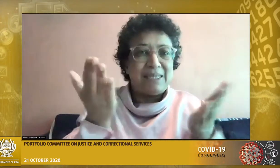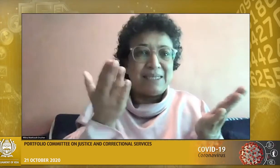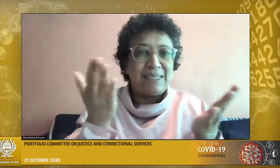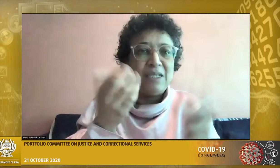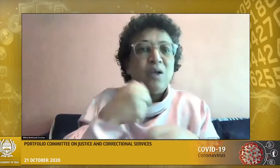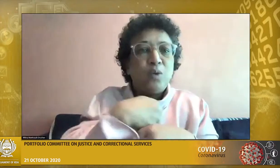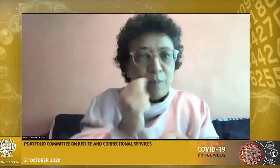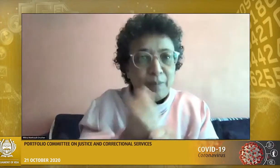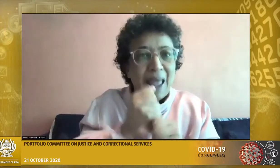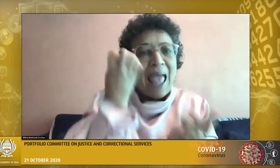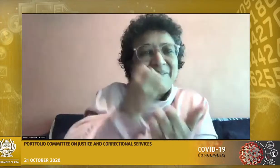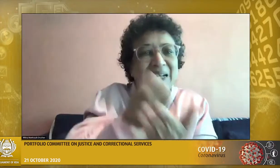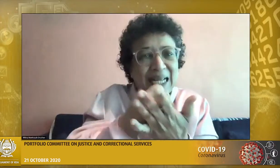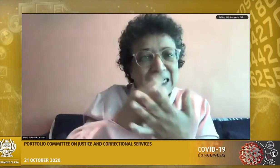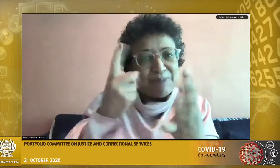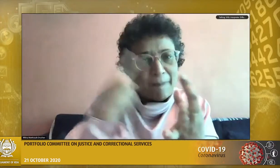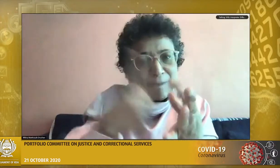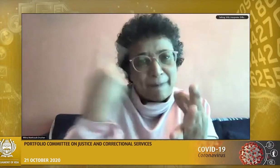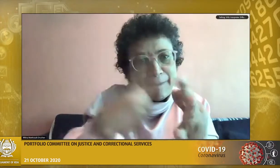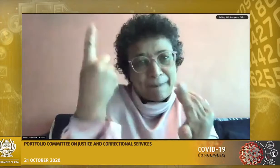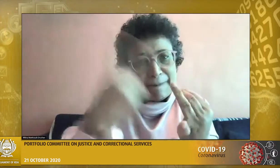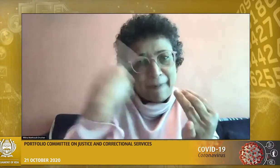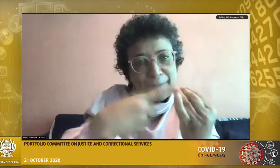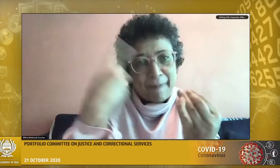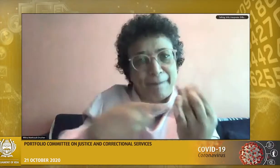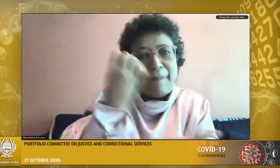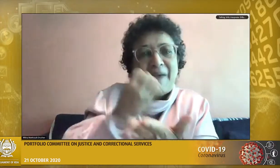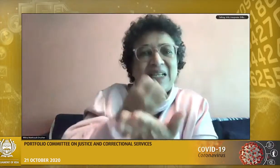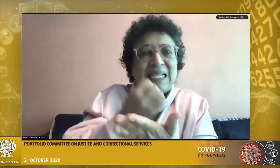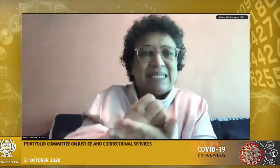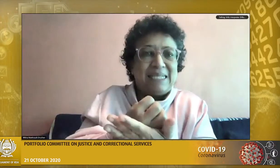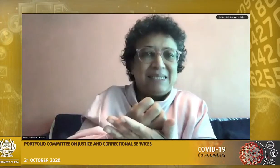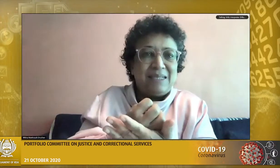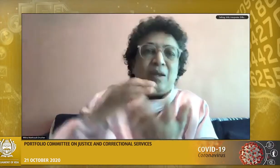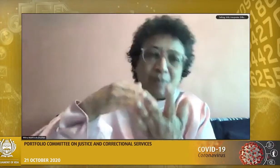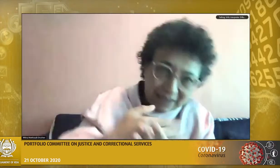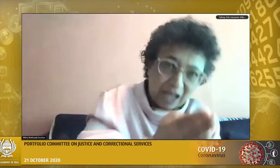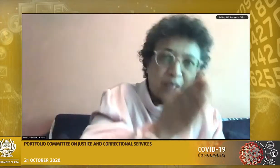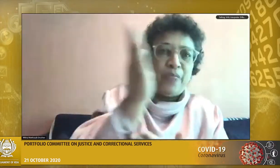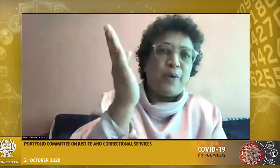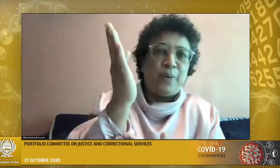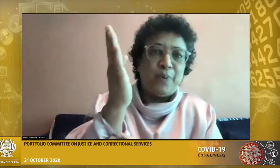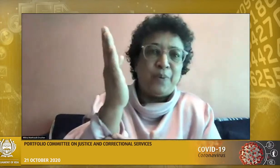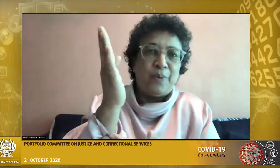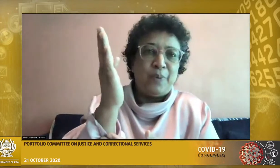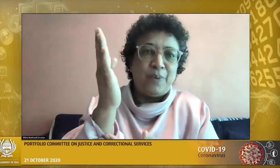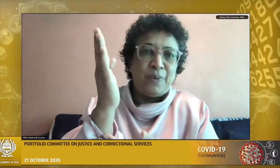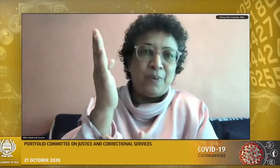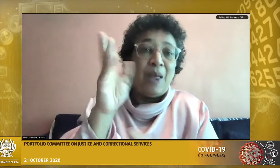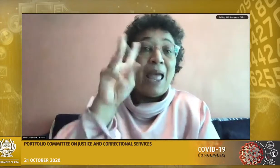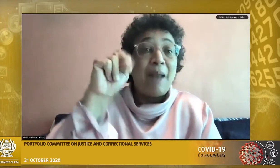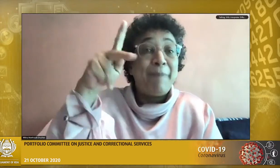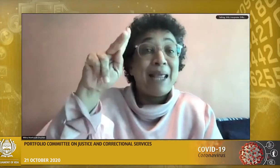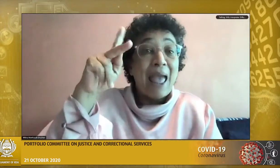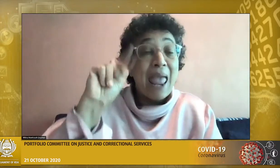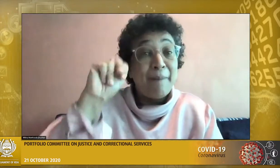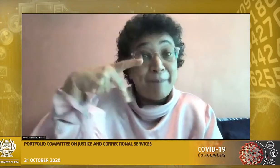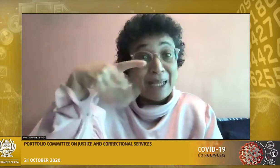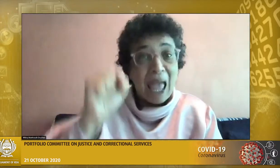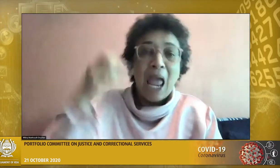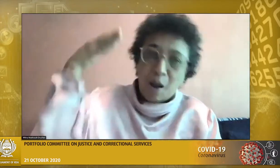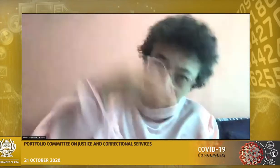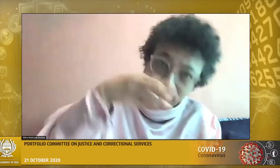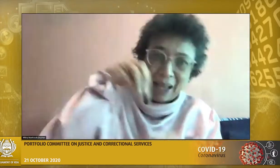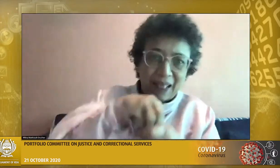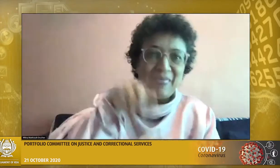reports a case, they should directly go to the TCC center where all the services are there, evidence can be collected, et cetera,